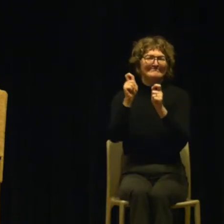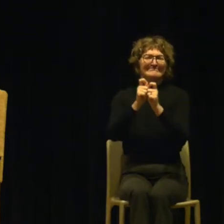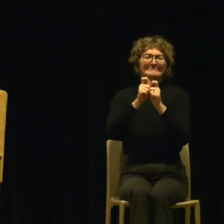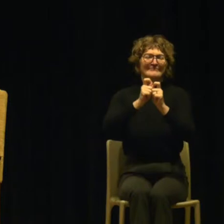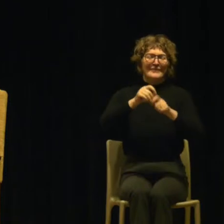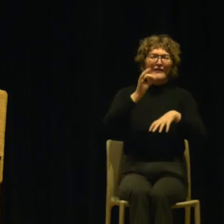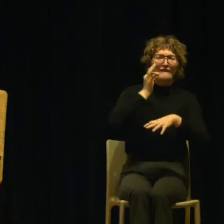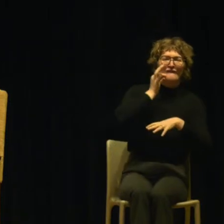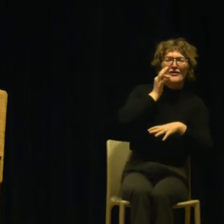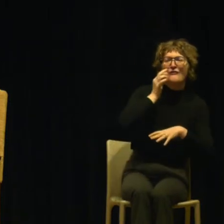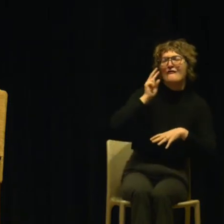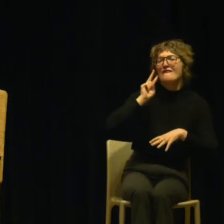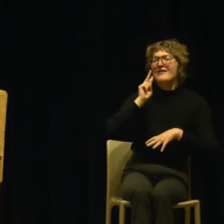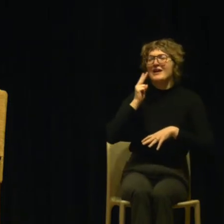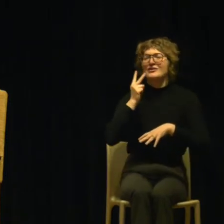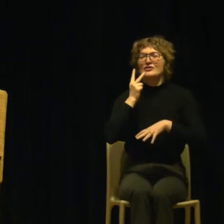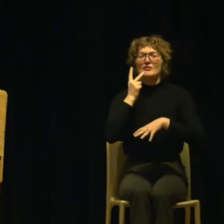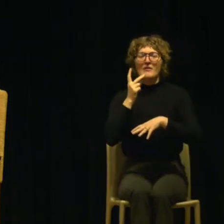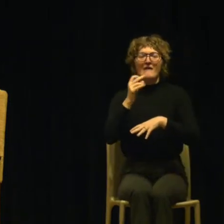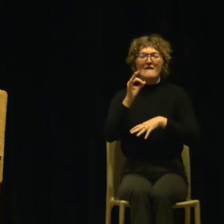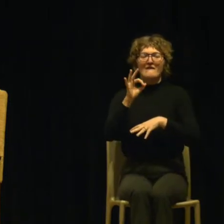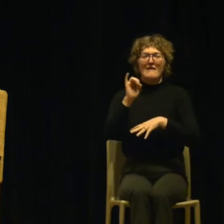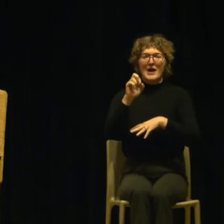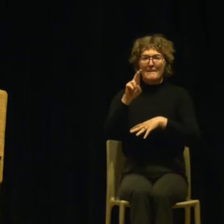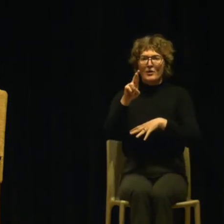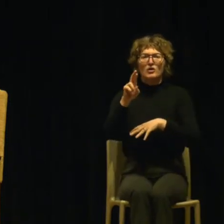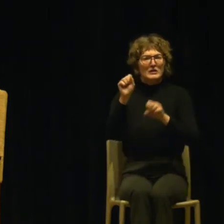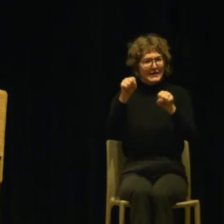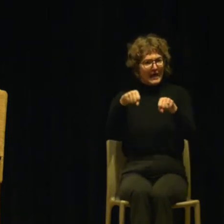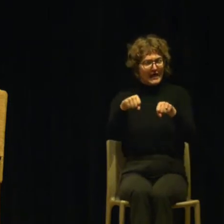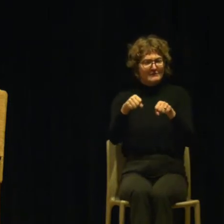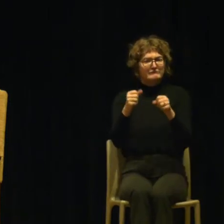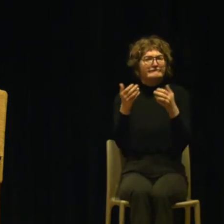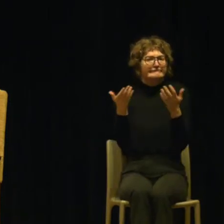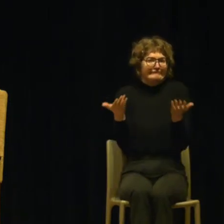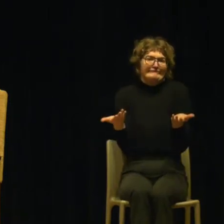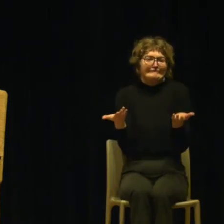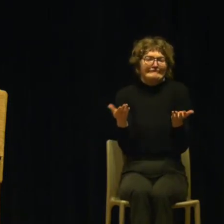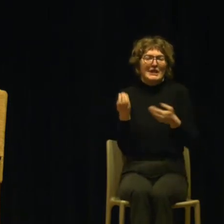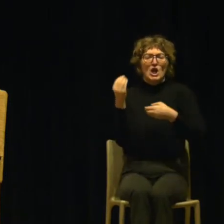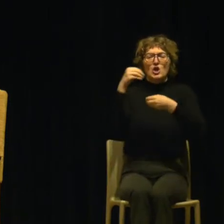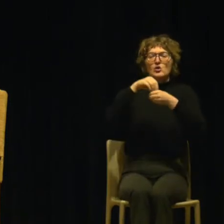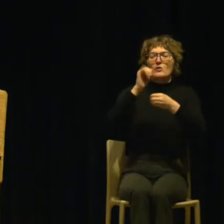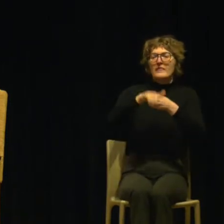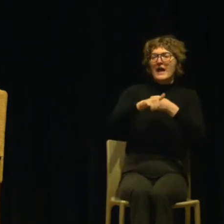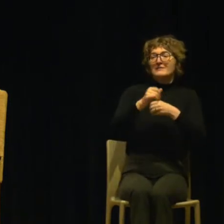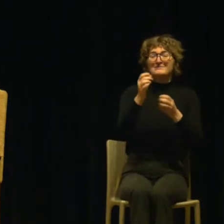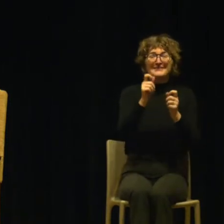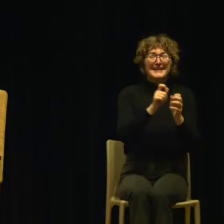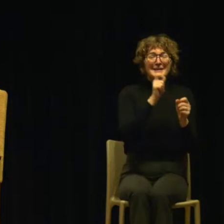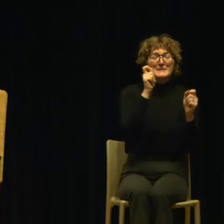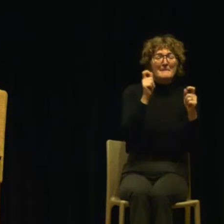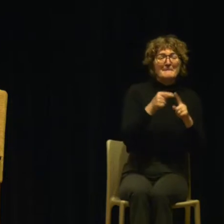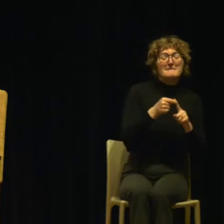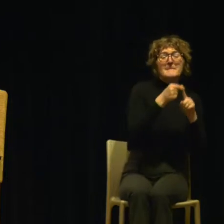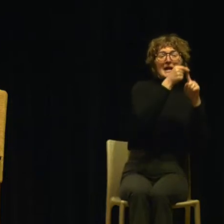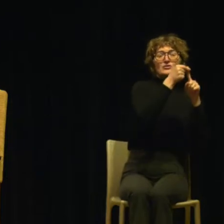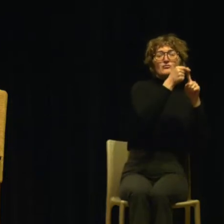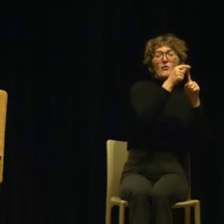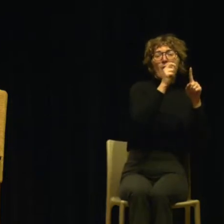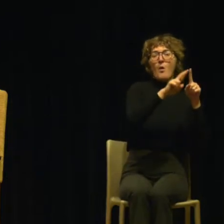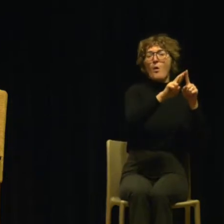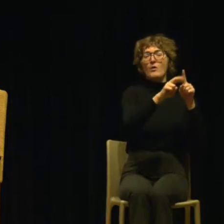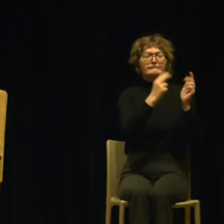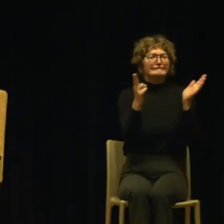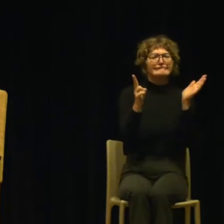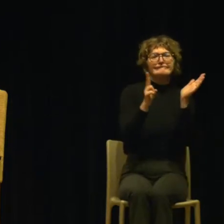fruits, more vegetables, more fiber in your diet. This isn't, you know, so you don't have to do anything special or go, sign